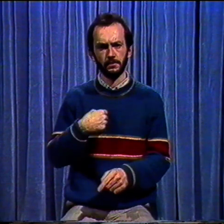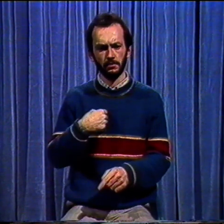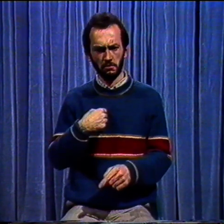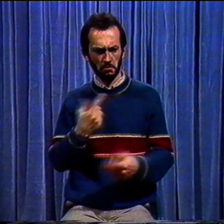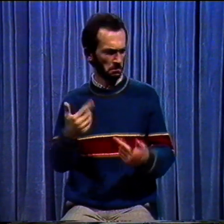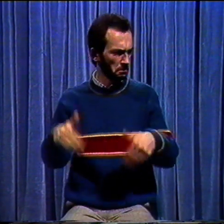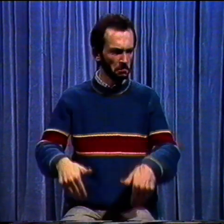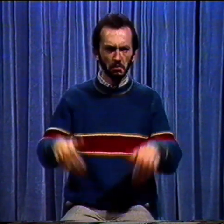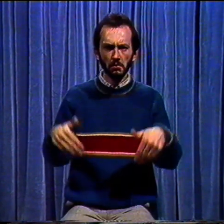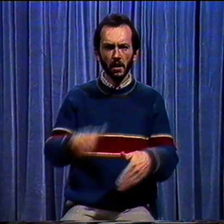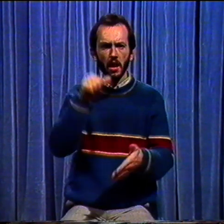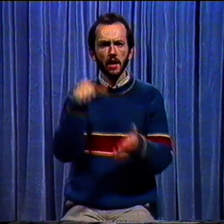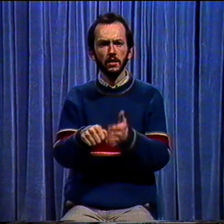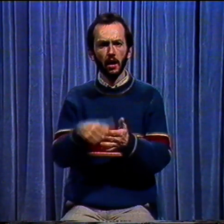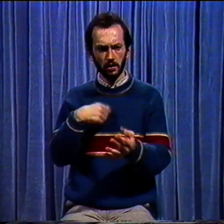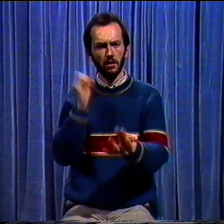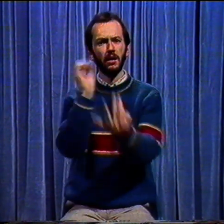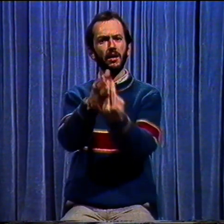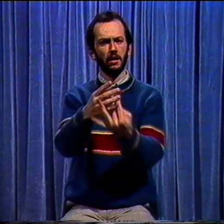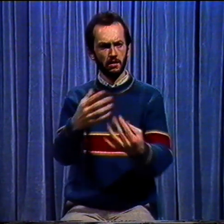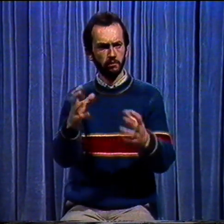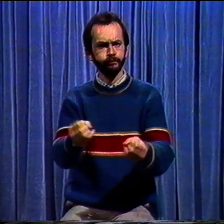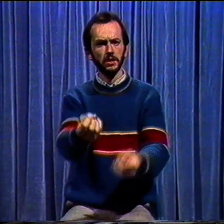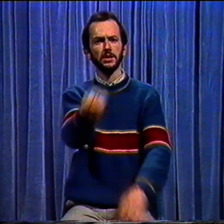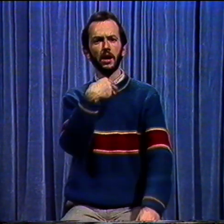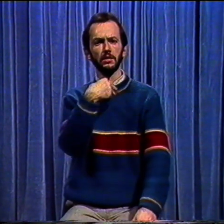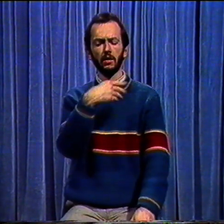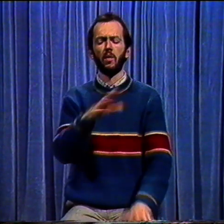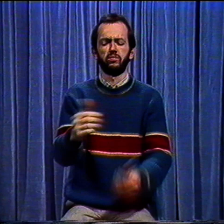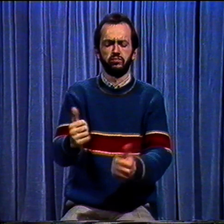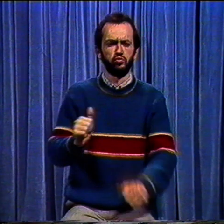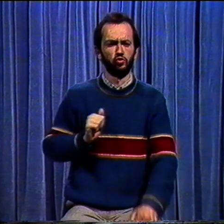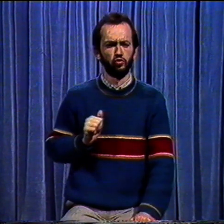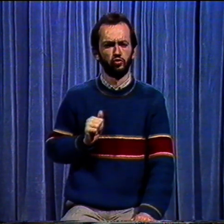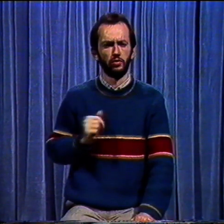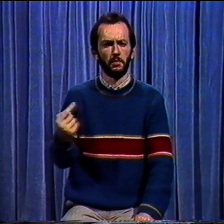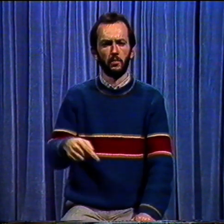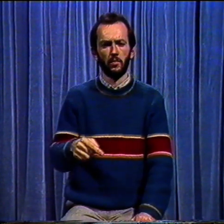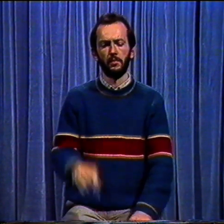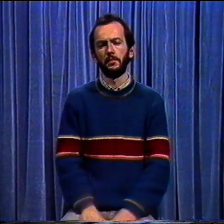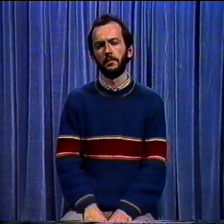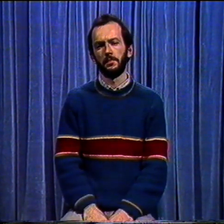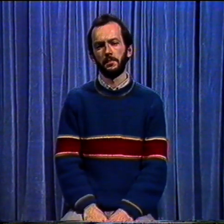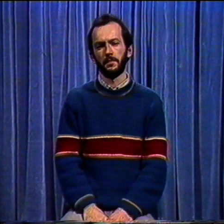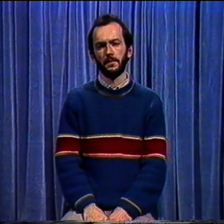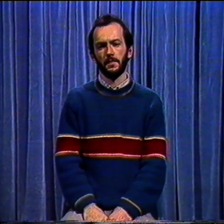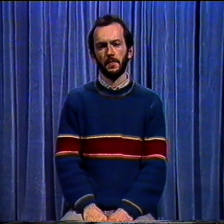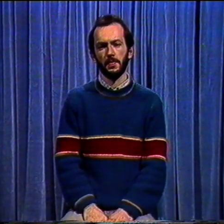For example, I'd been waiting for a letter that I'd posted and you hadn't replied. Don't worry, I'm going to send it at any time.